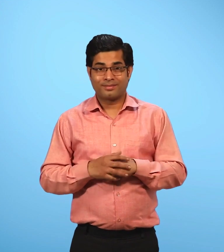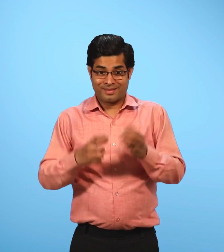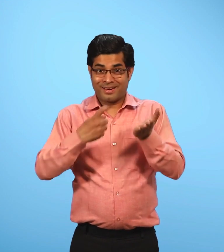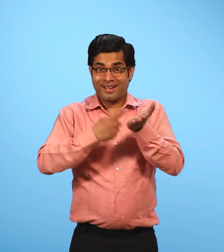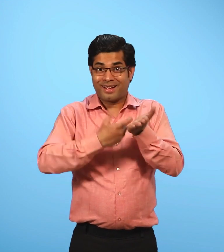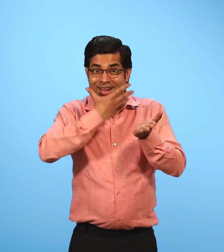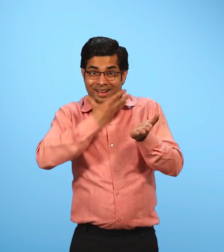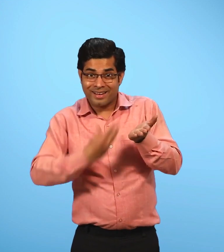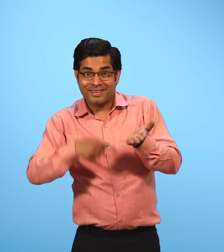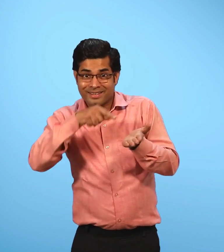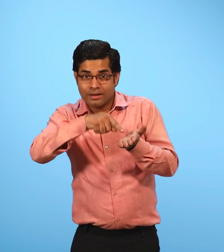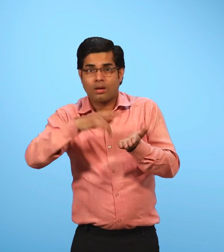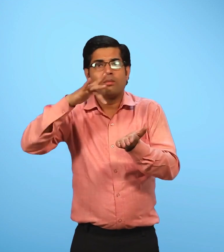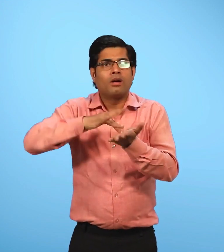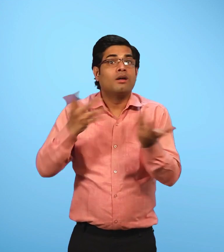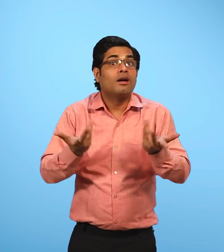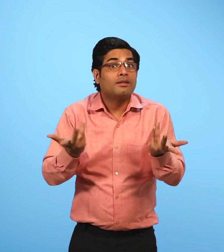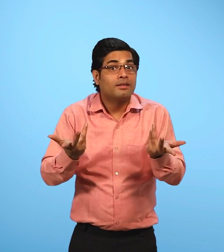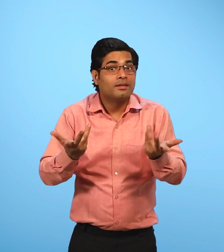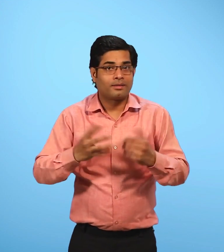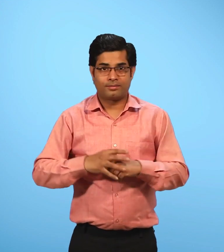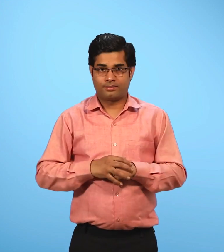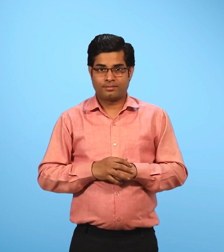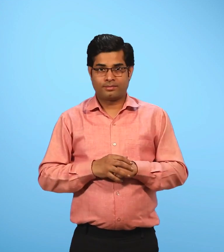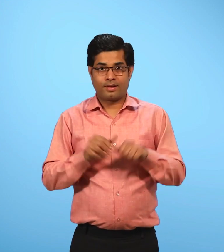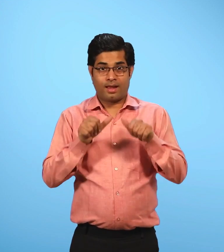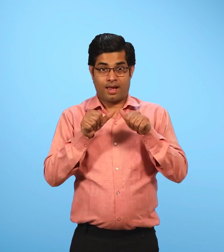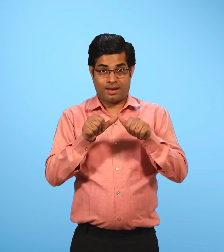A. It didn't look like a human footprint.